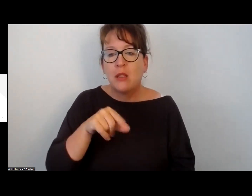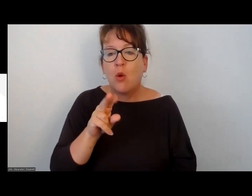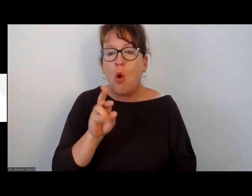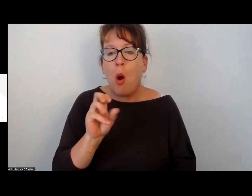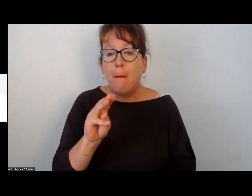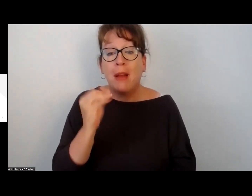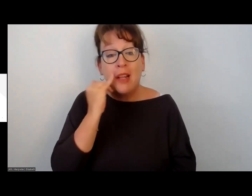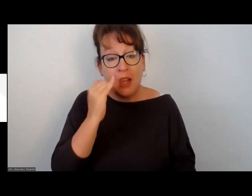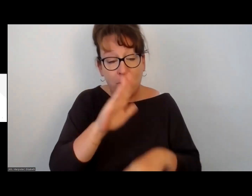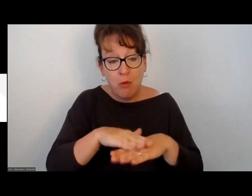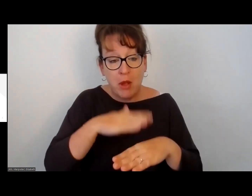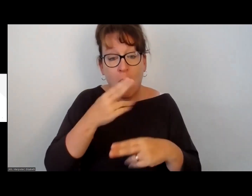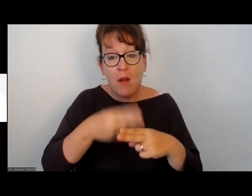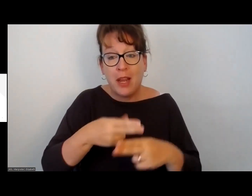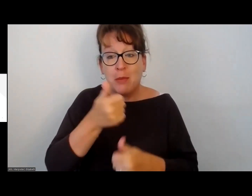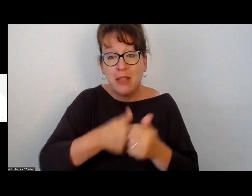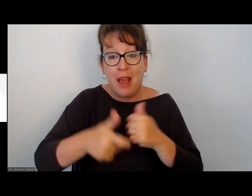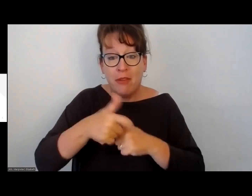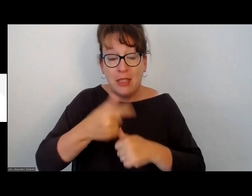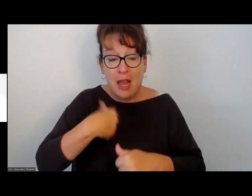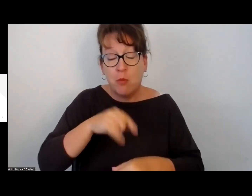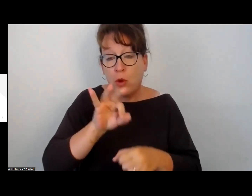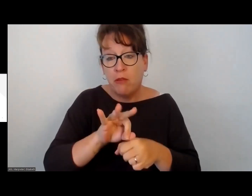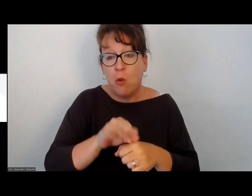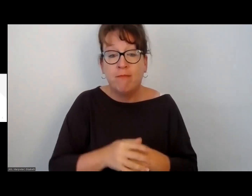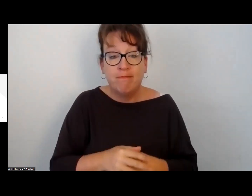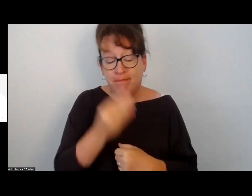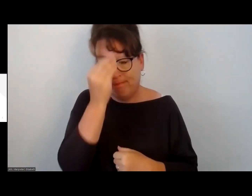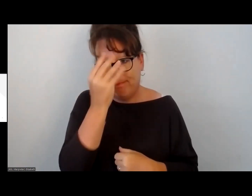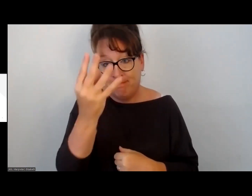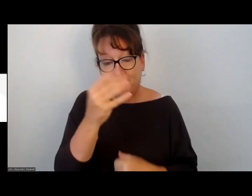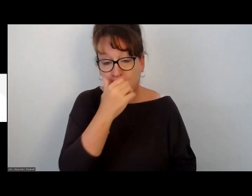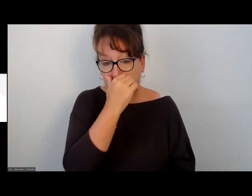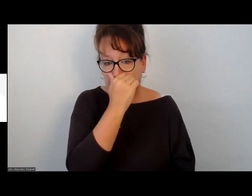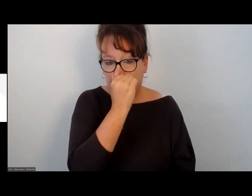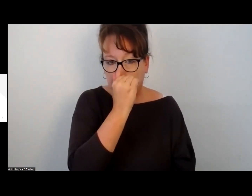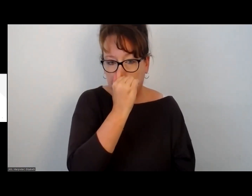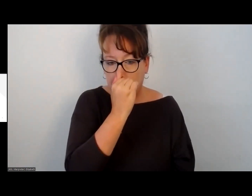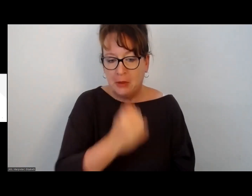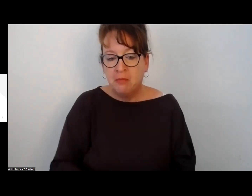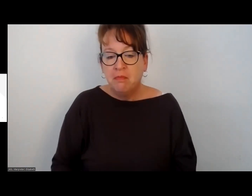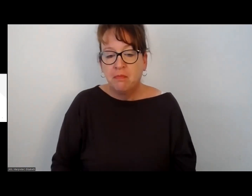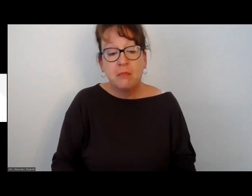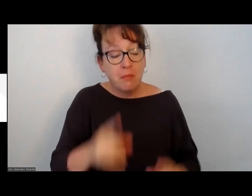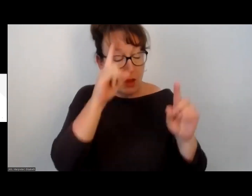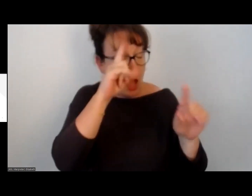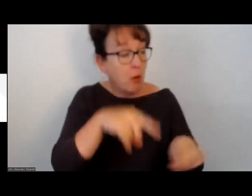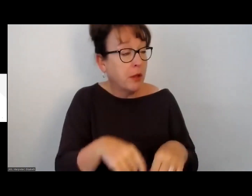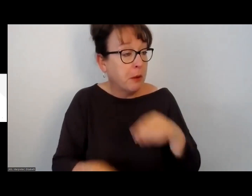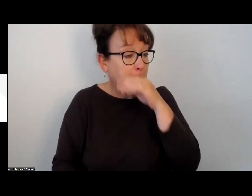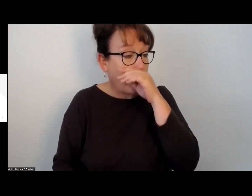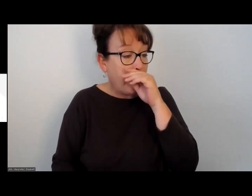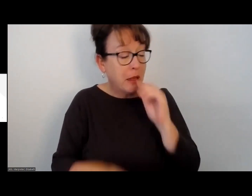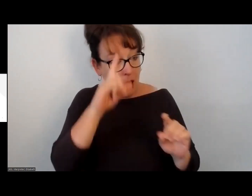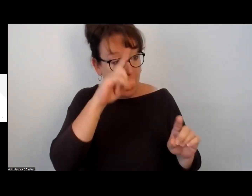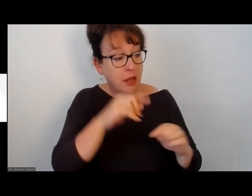vote. So yeah, that's, you know, that's my Thanks. thoughts on that. Yeah, no, I agree. I agree about sort of,